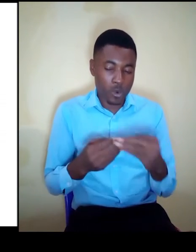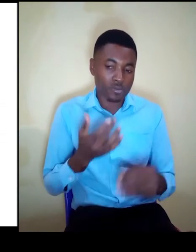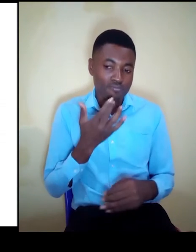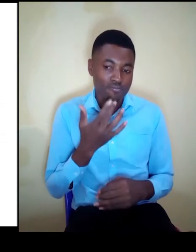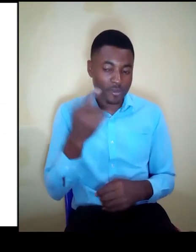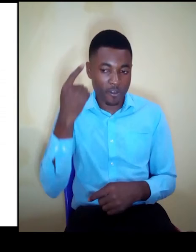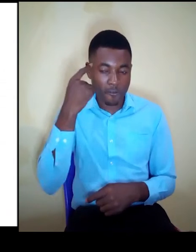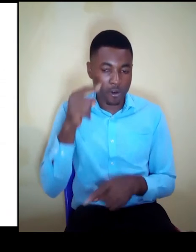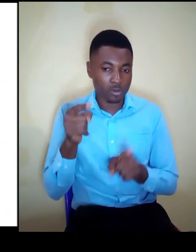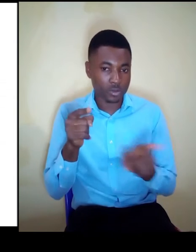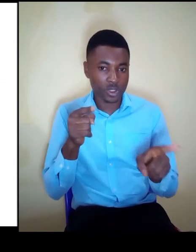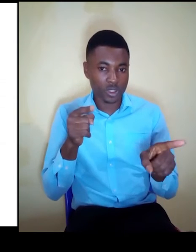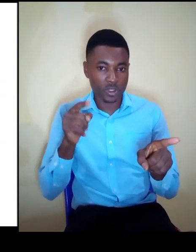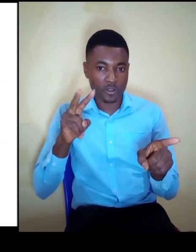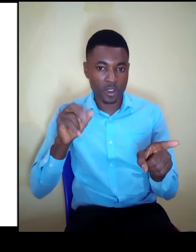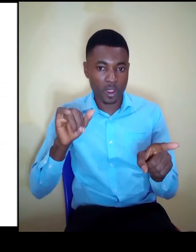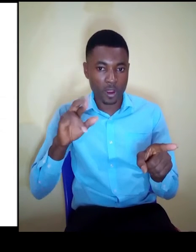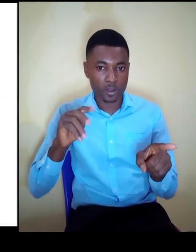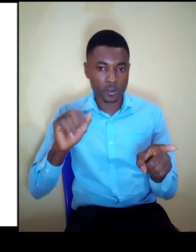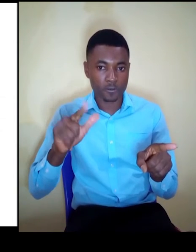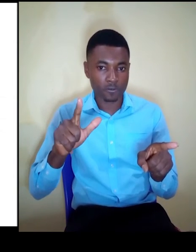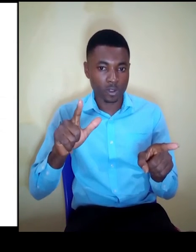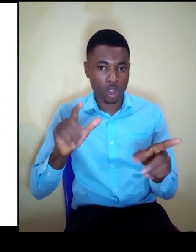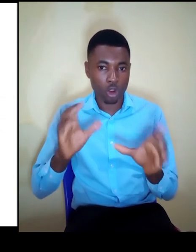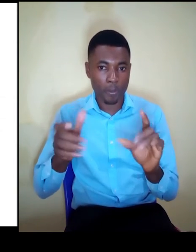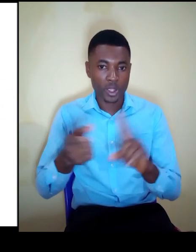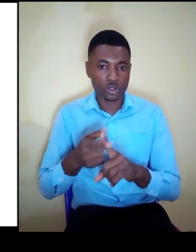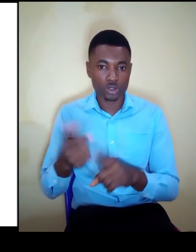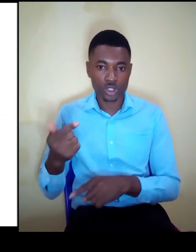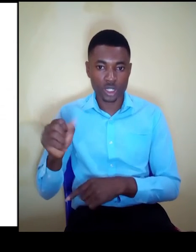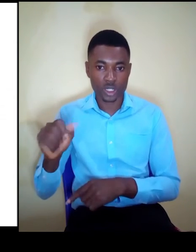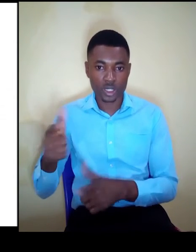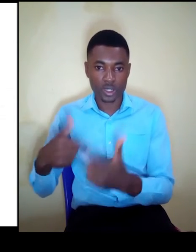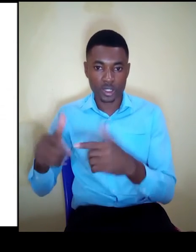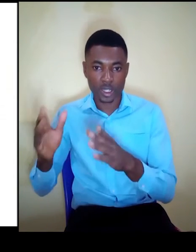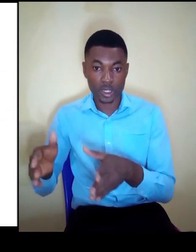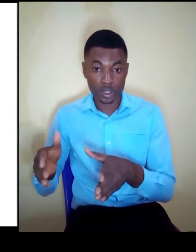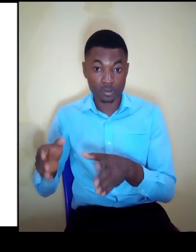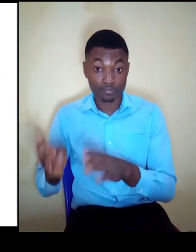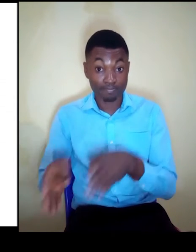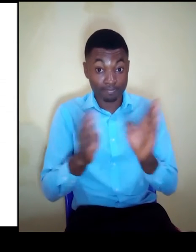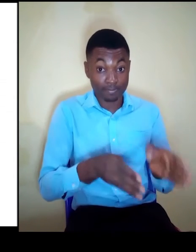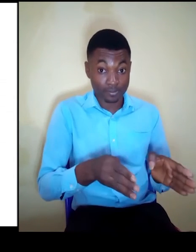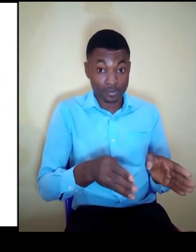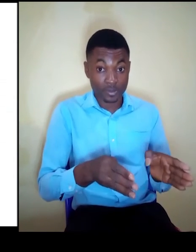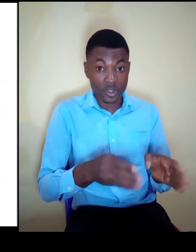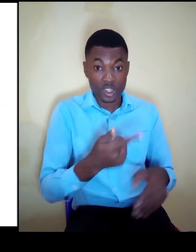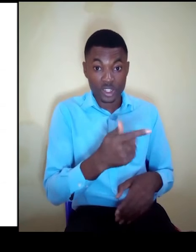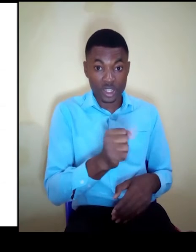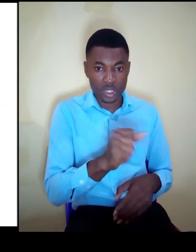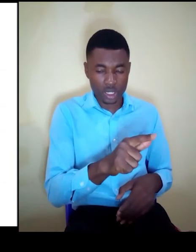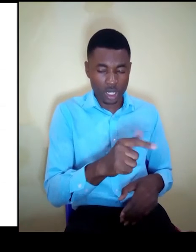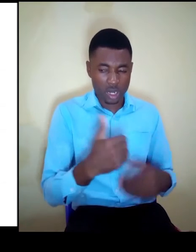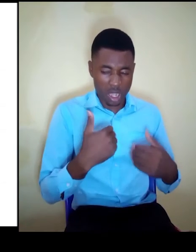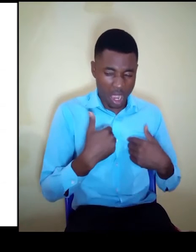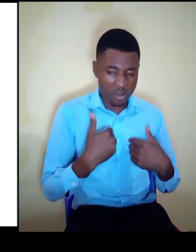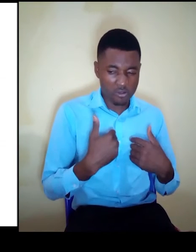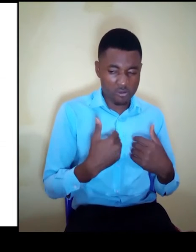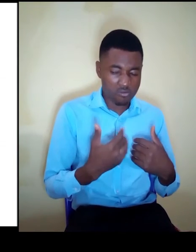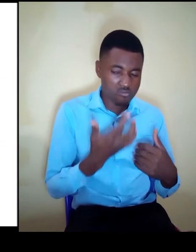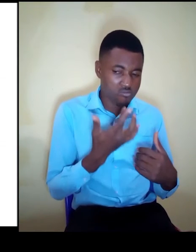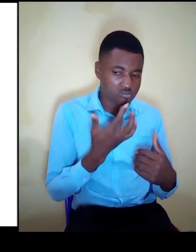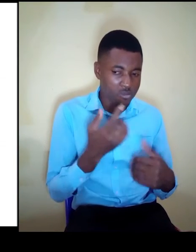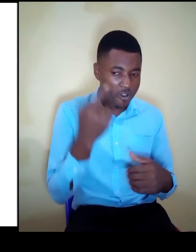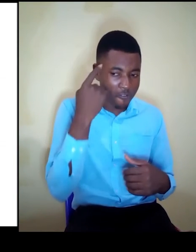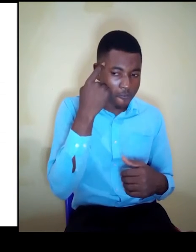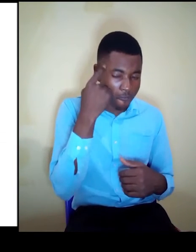Ghanaian Sign Language signers. On the other hand, Ghanaian Sign Language signers also show a higher preference for